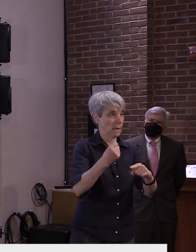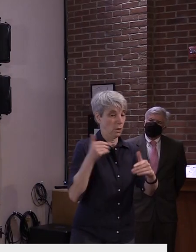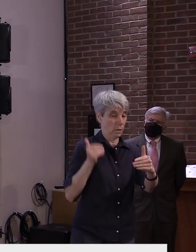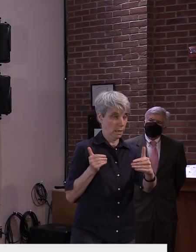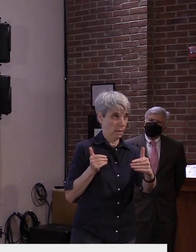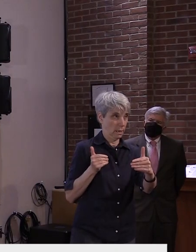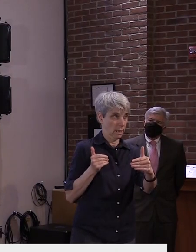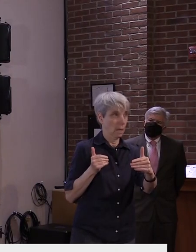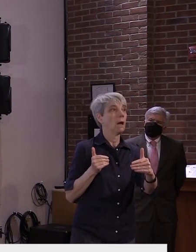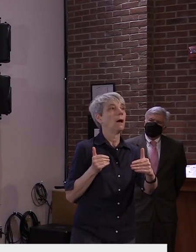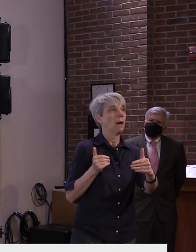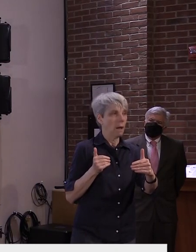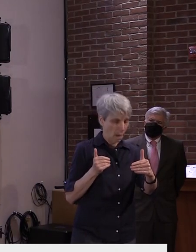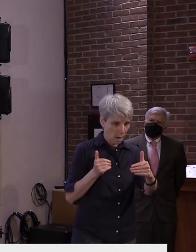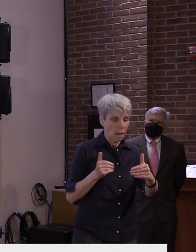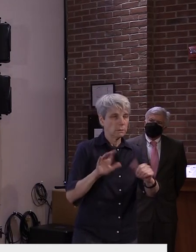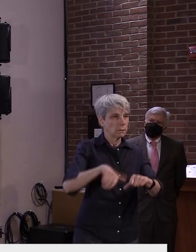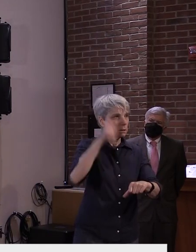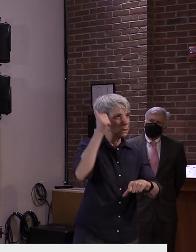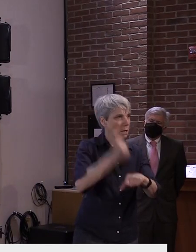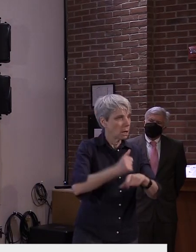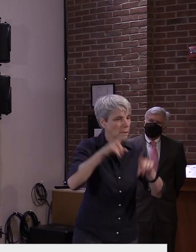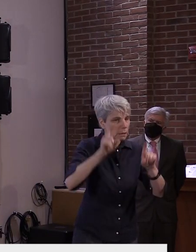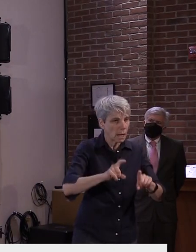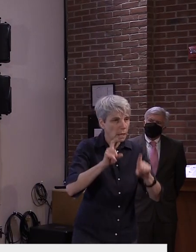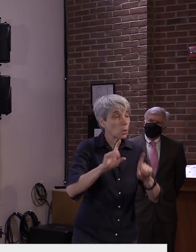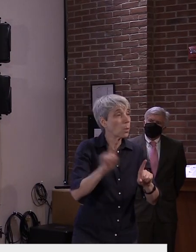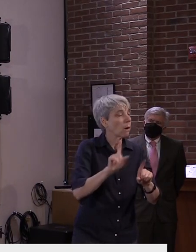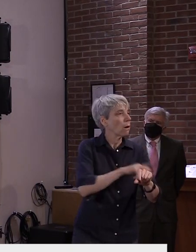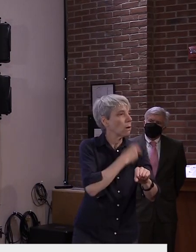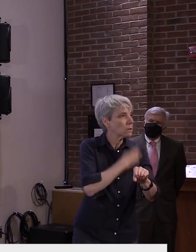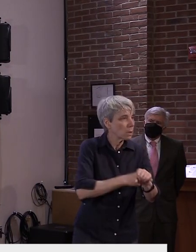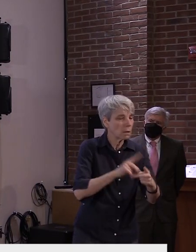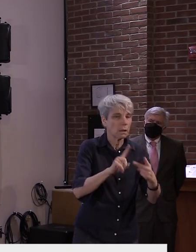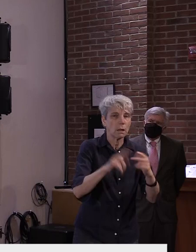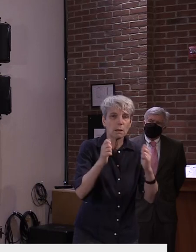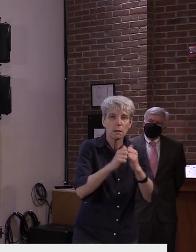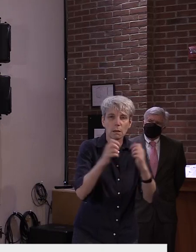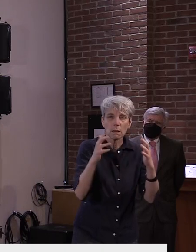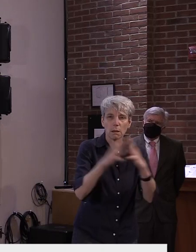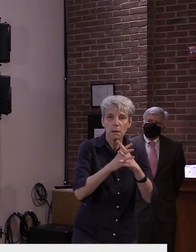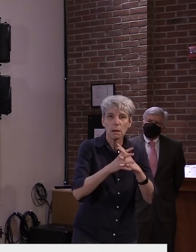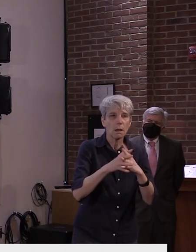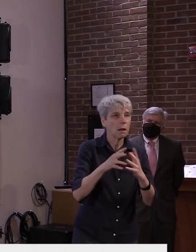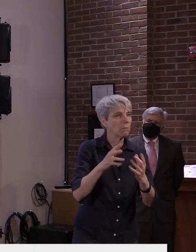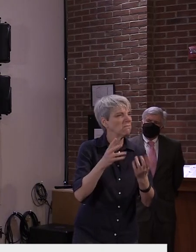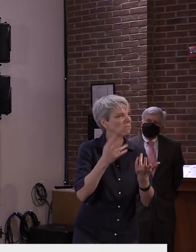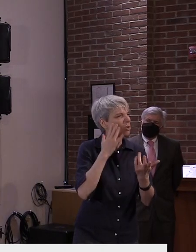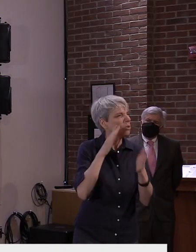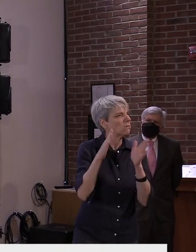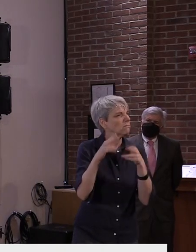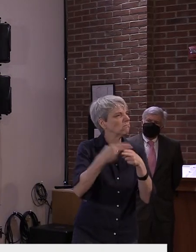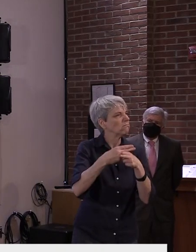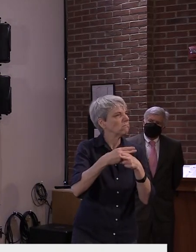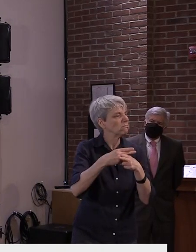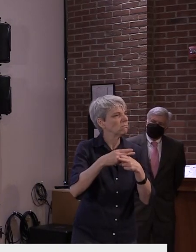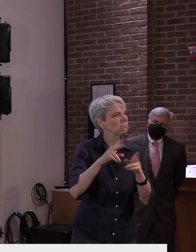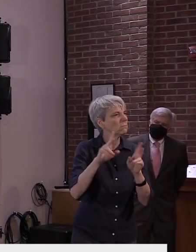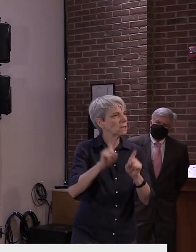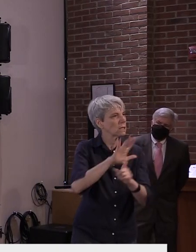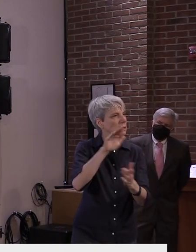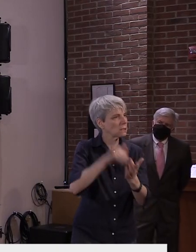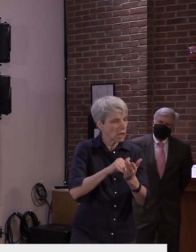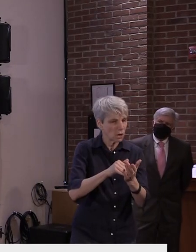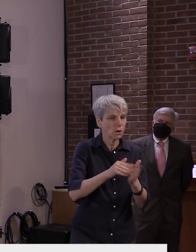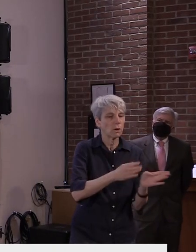through pop-ups, through hospital testing, through testing at local health offices,